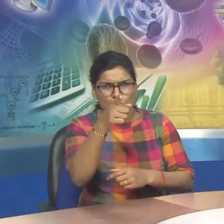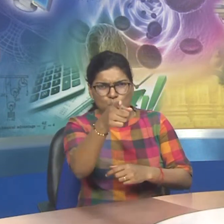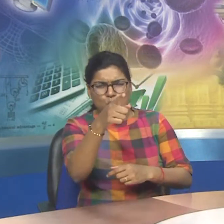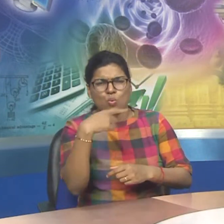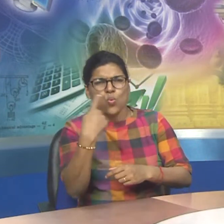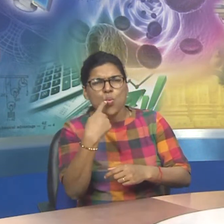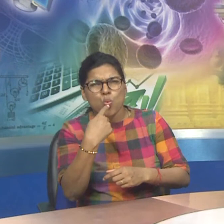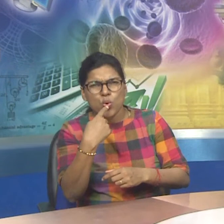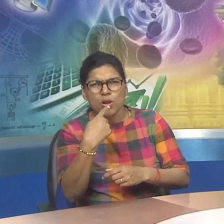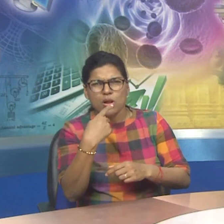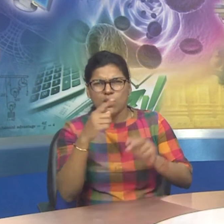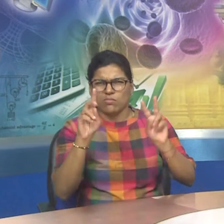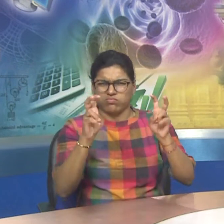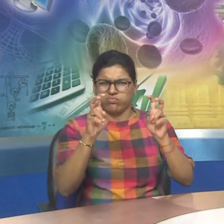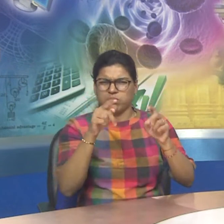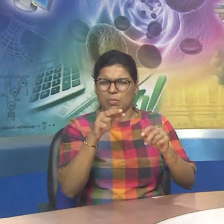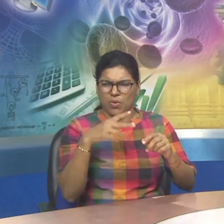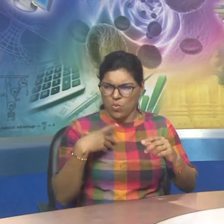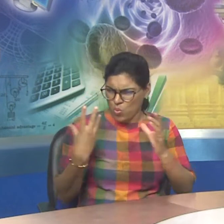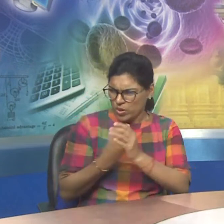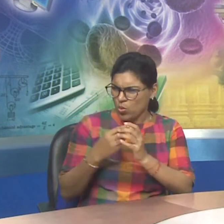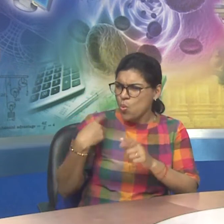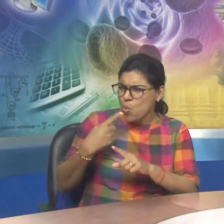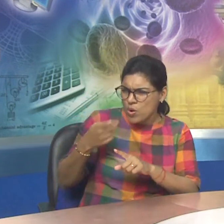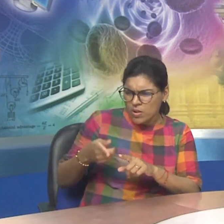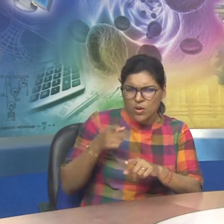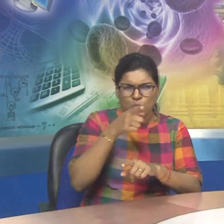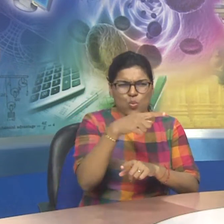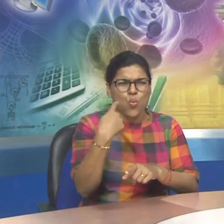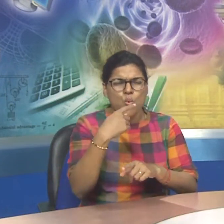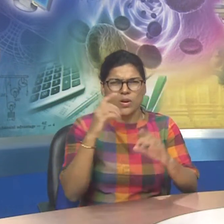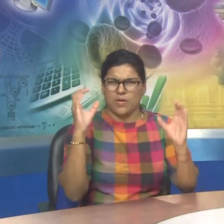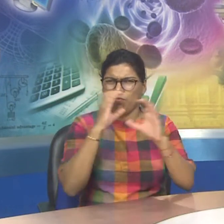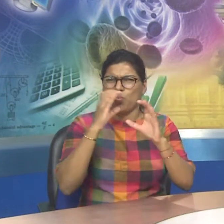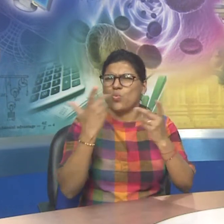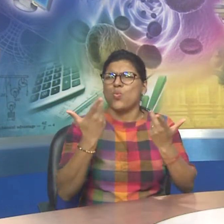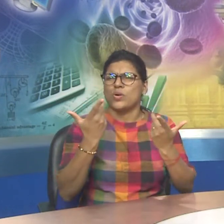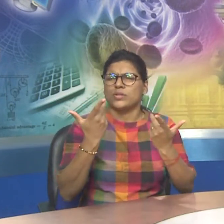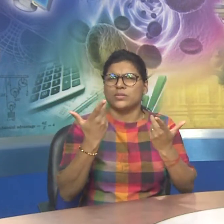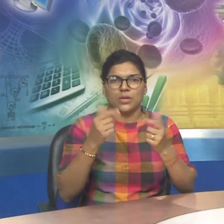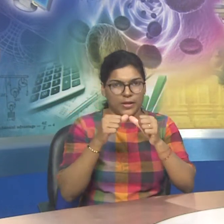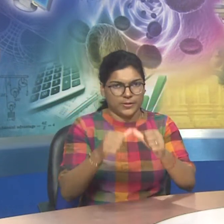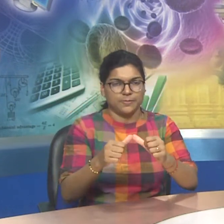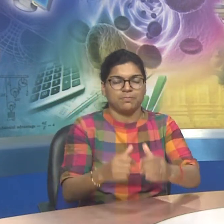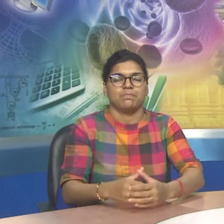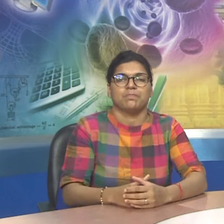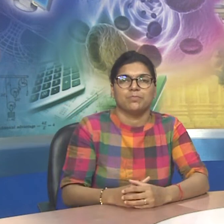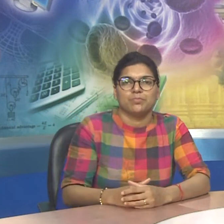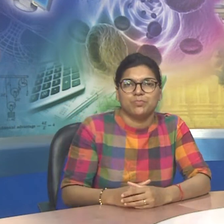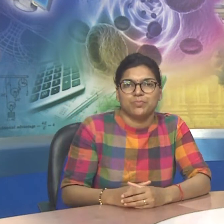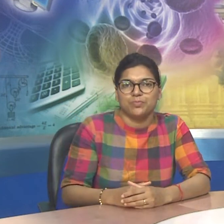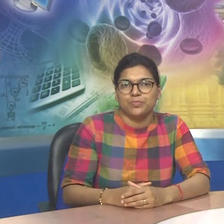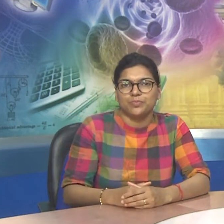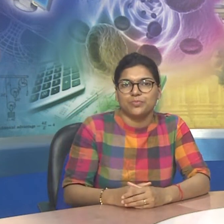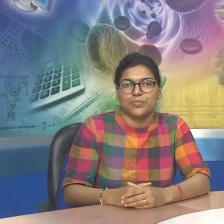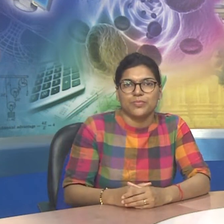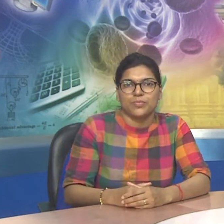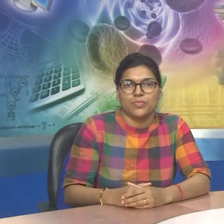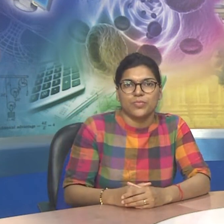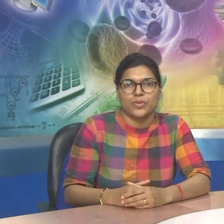Who are we and you? In the statement, we are sick, you are